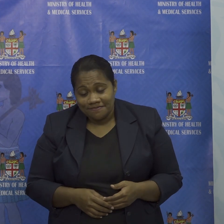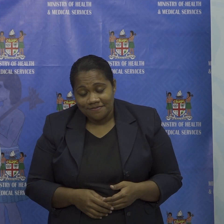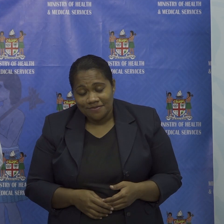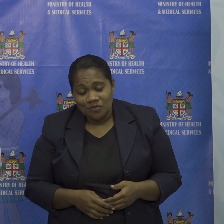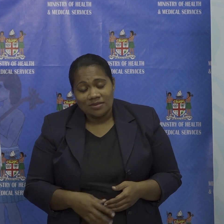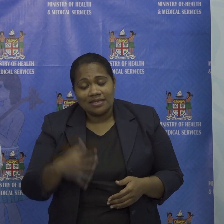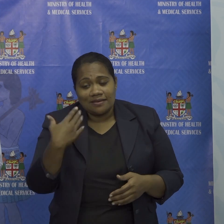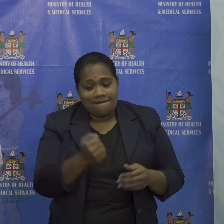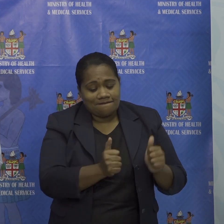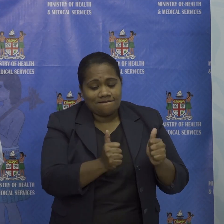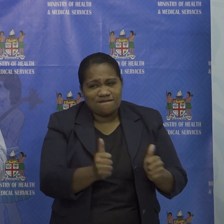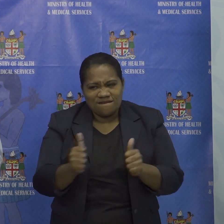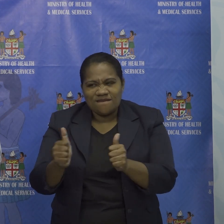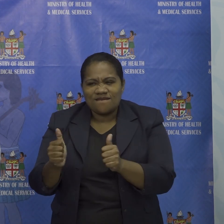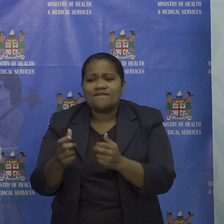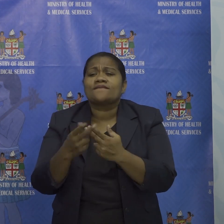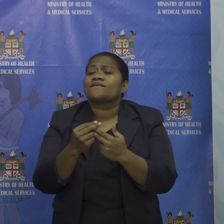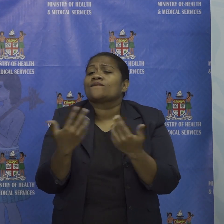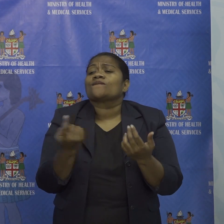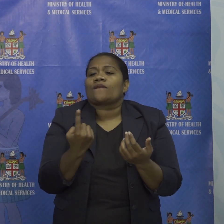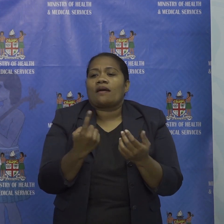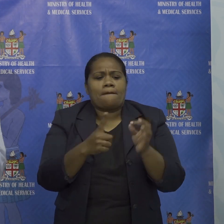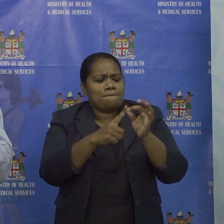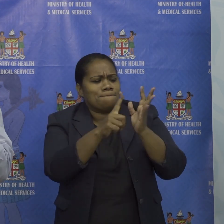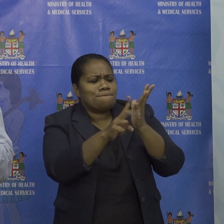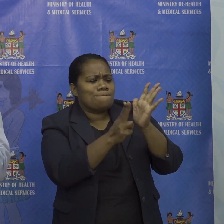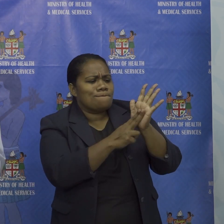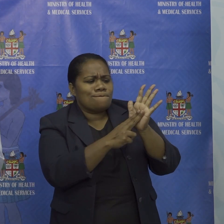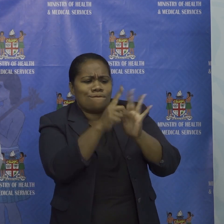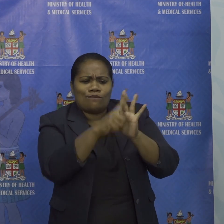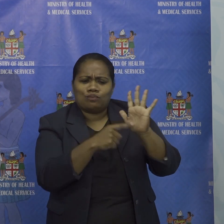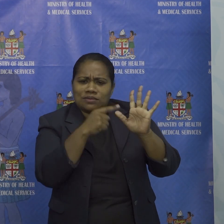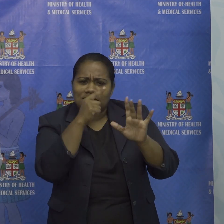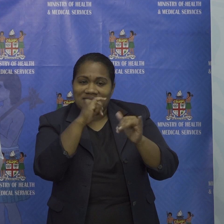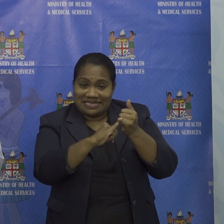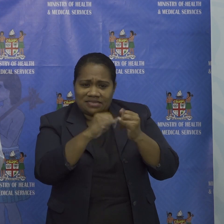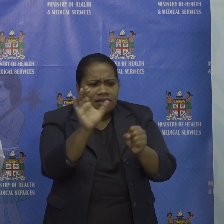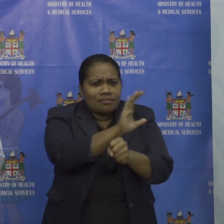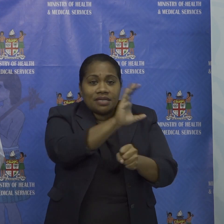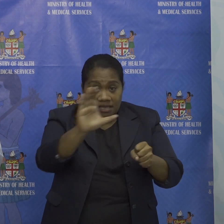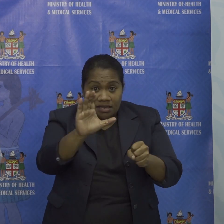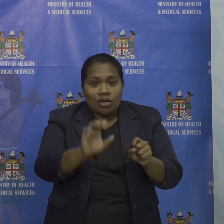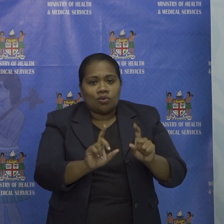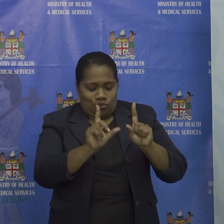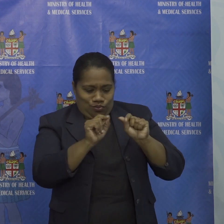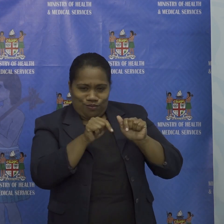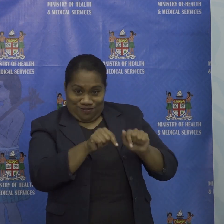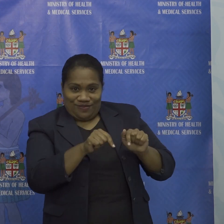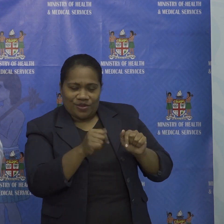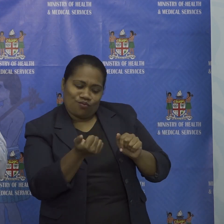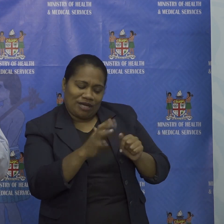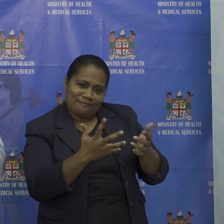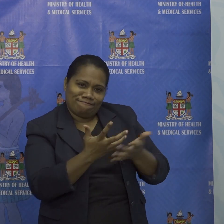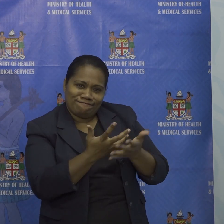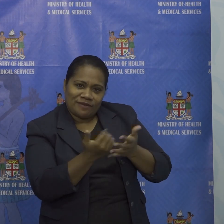is arrangement with Punjas to produce, to have this production going. And we